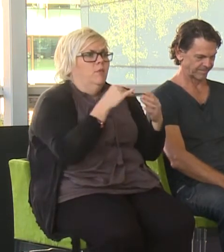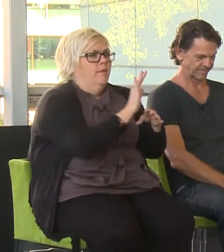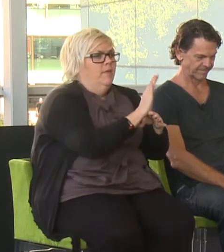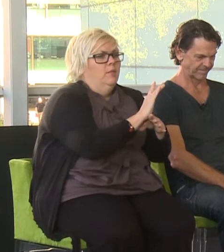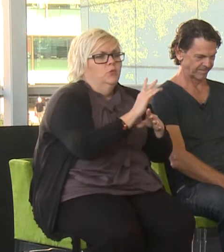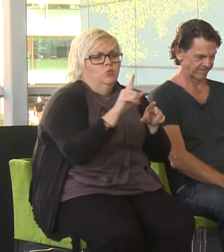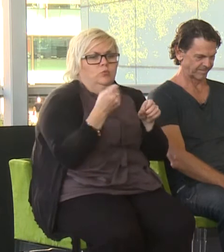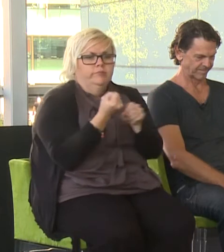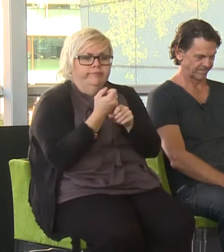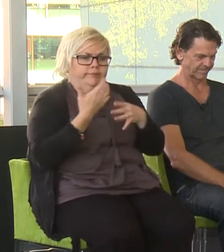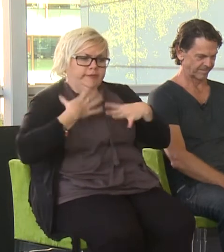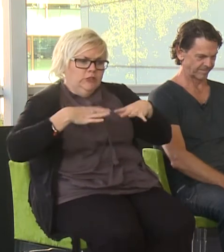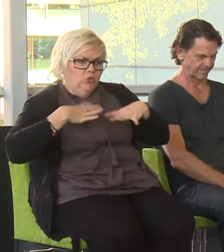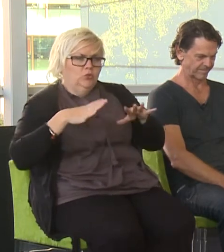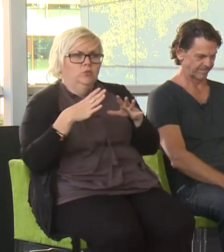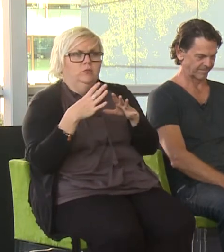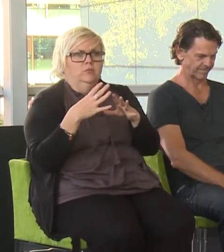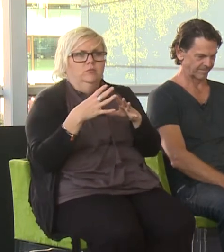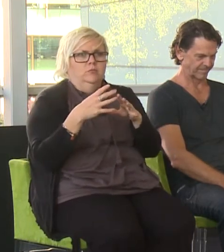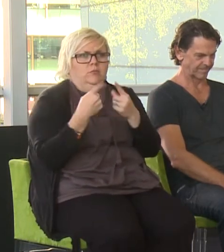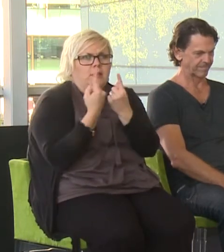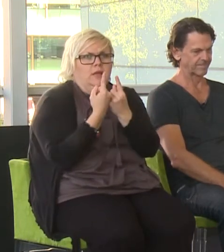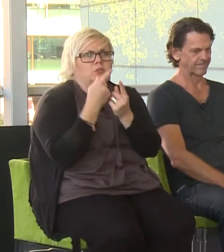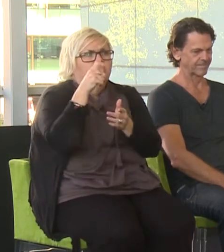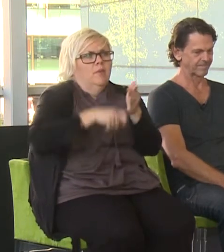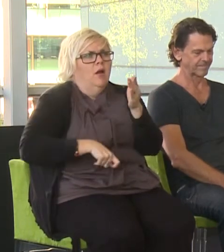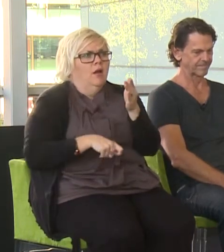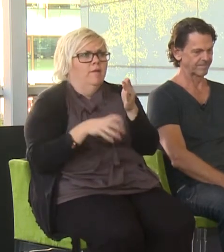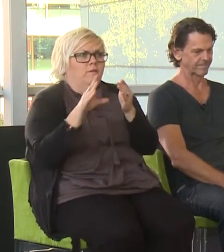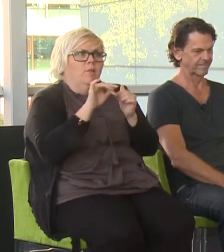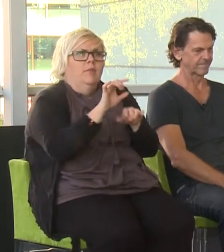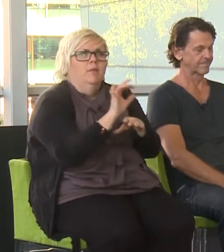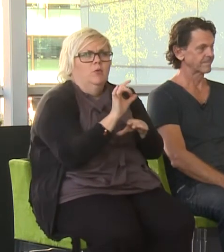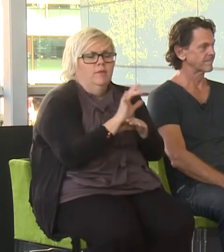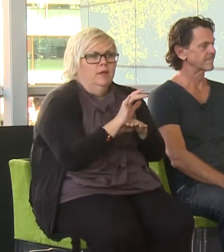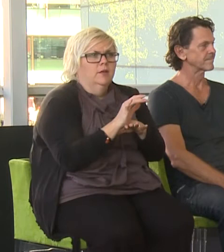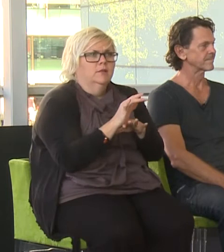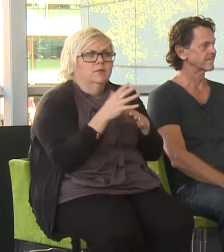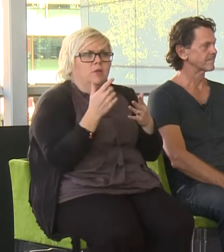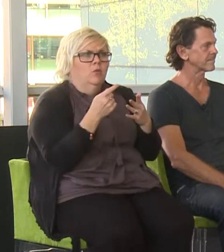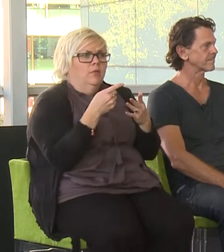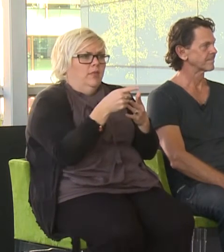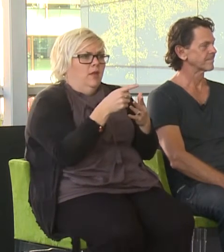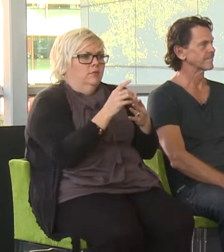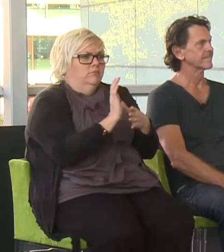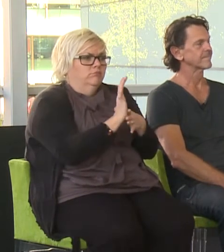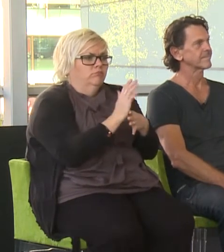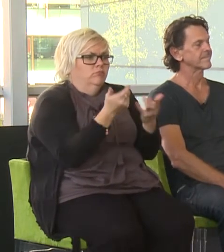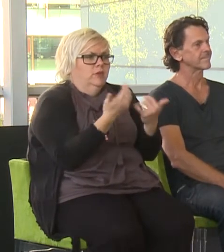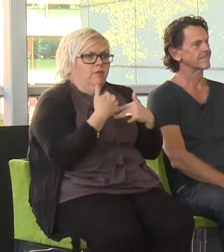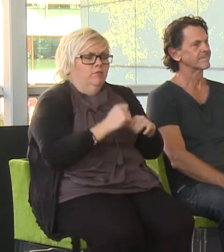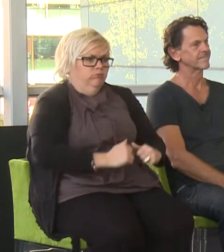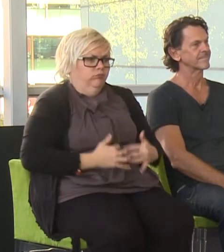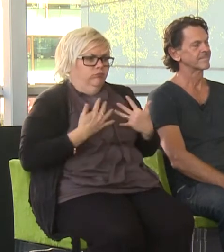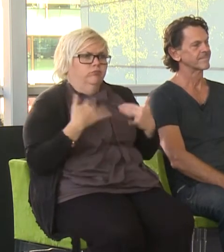to understand that people really love these films. The escape, the thrills and spills, the adrenaline. So